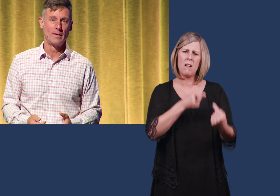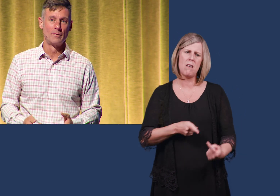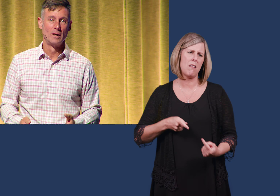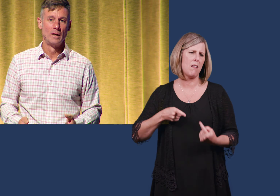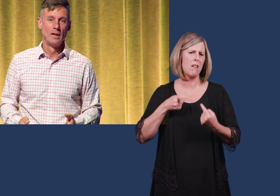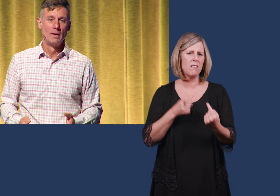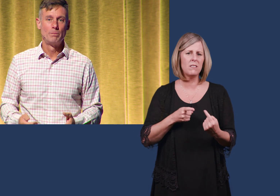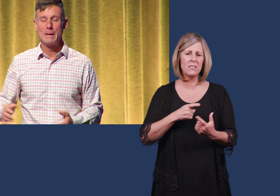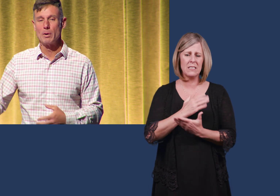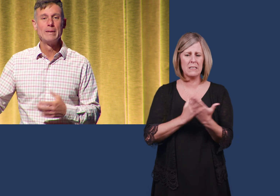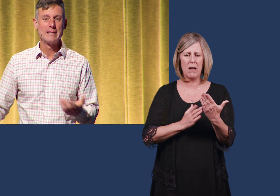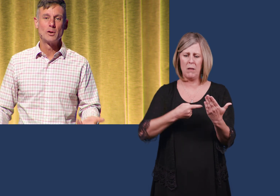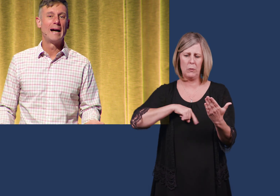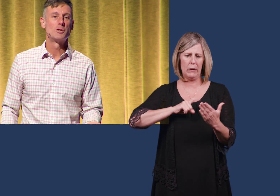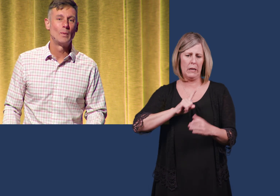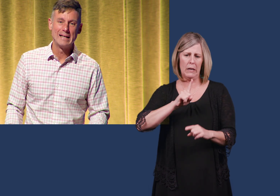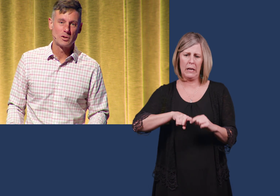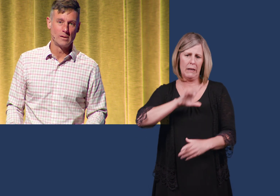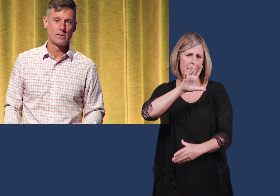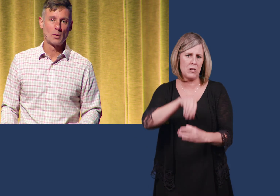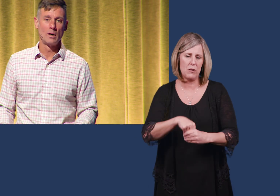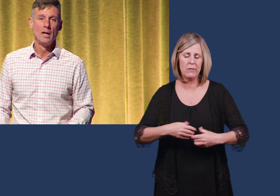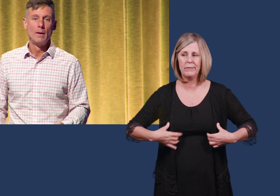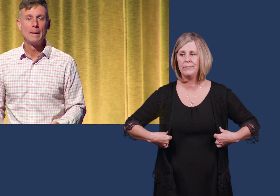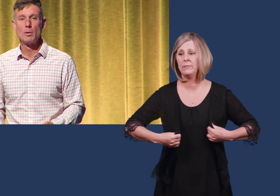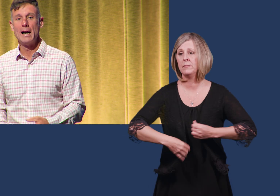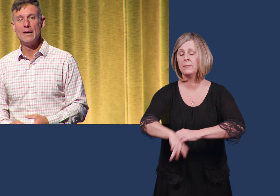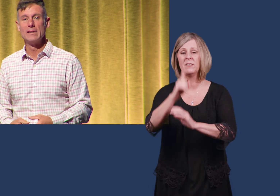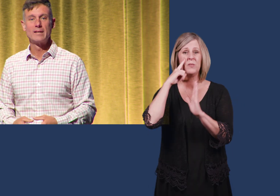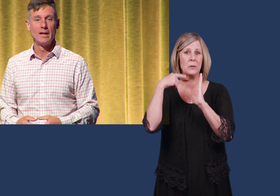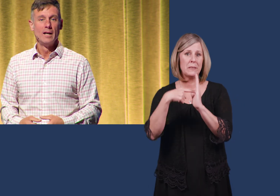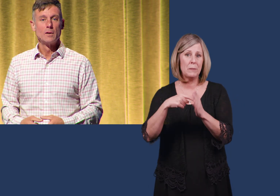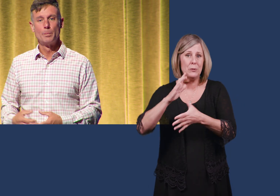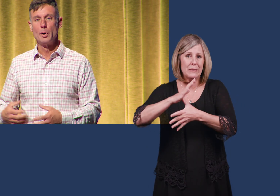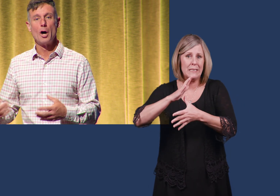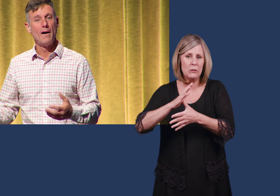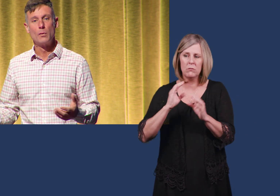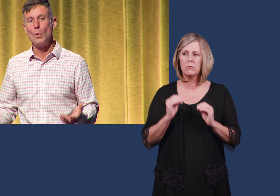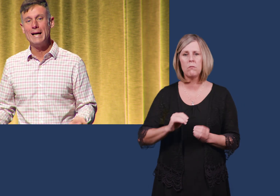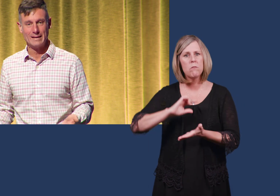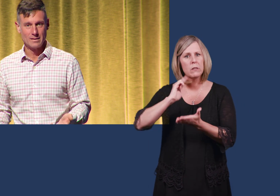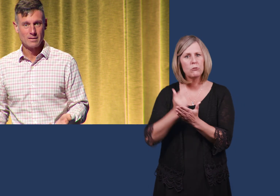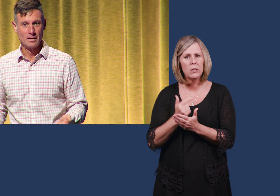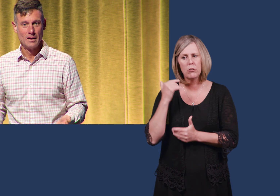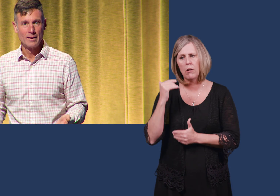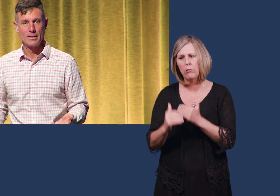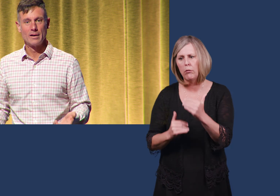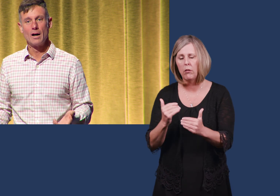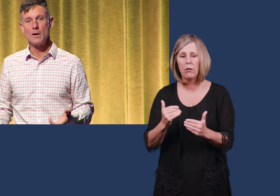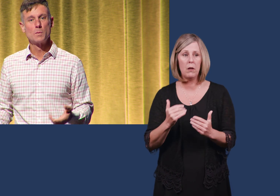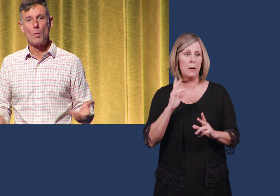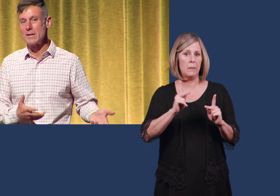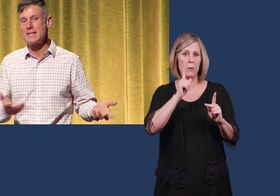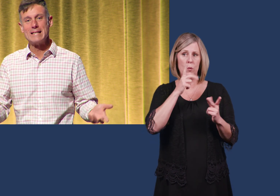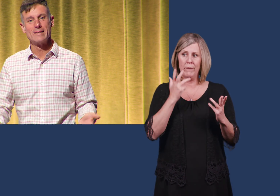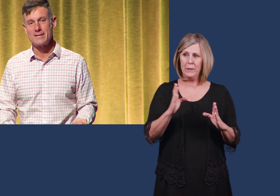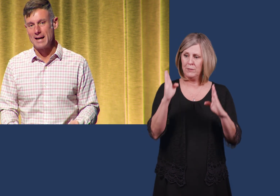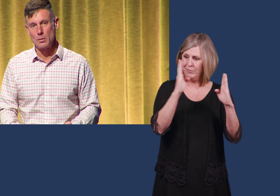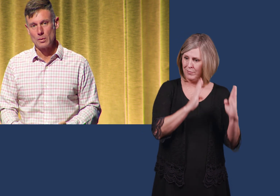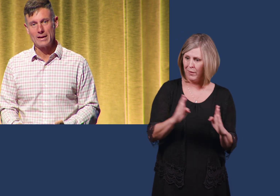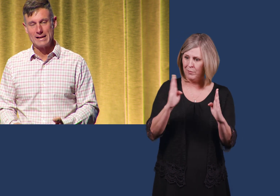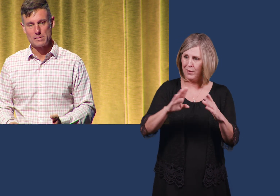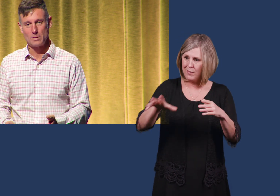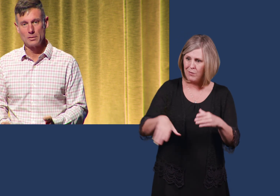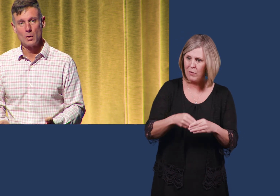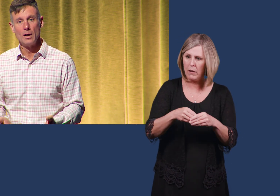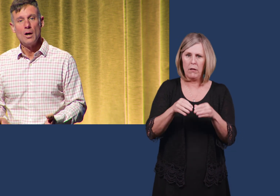part of. People are missing graduations, or people are having to put off weddings. There are sports seasons that